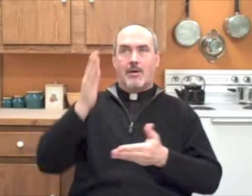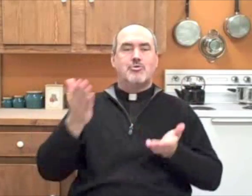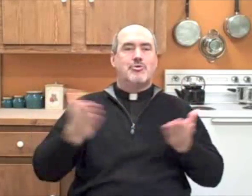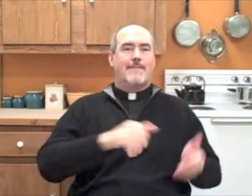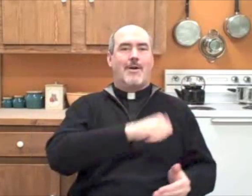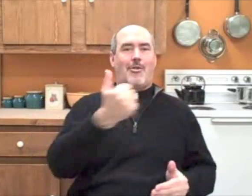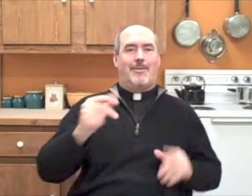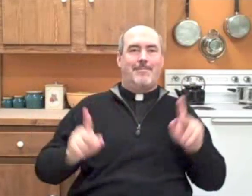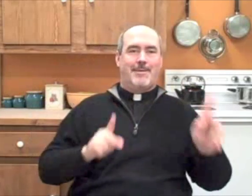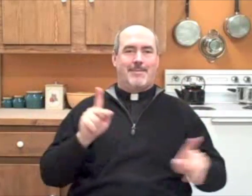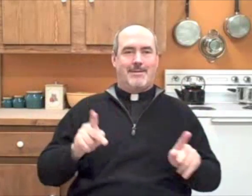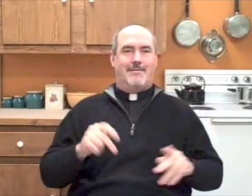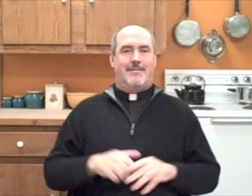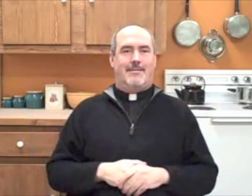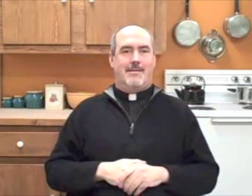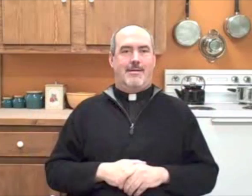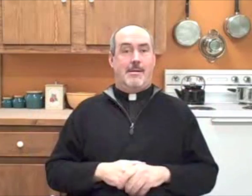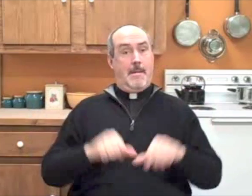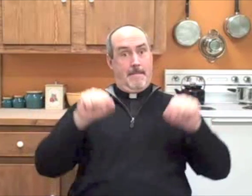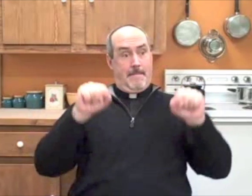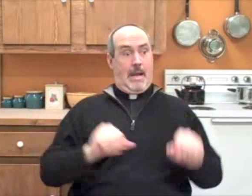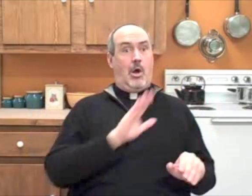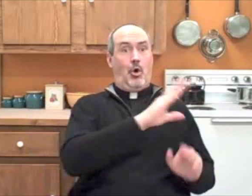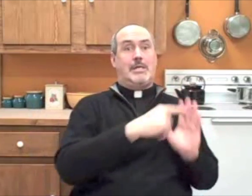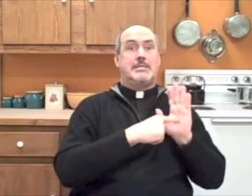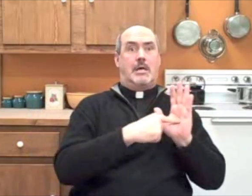or bad. To serve God and to serve other